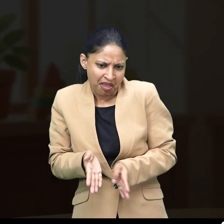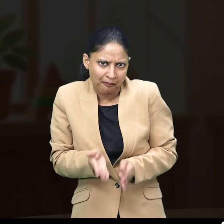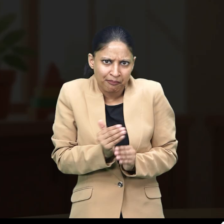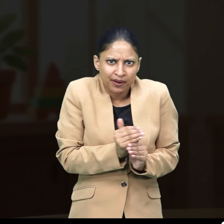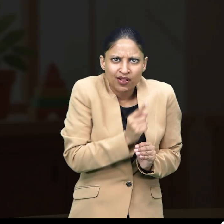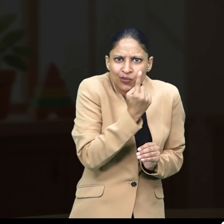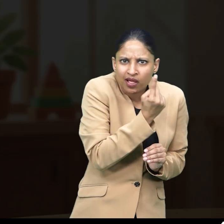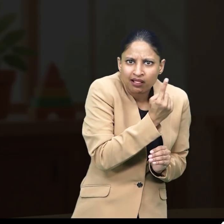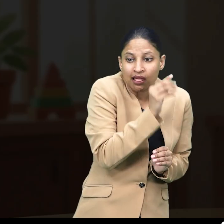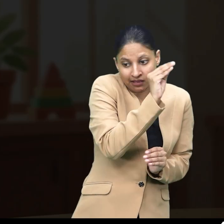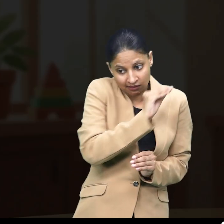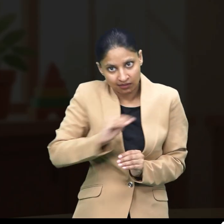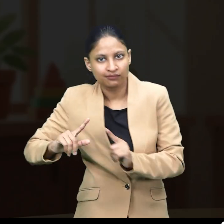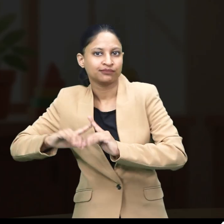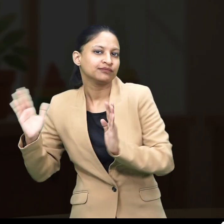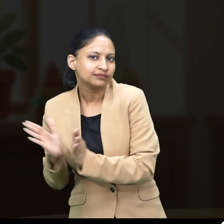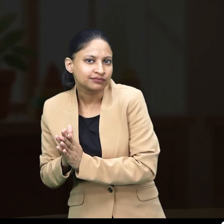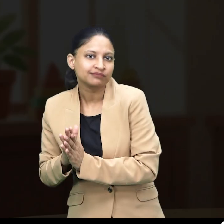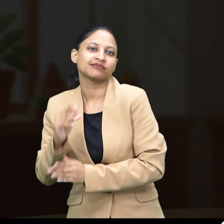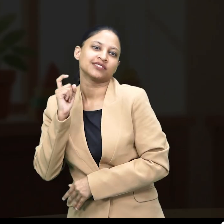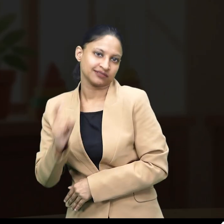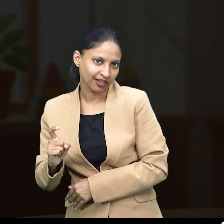carry, equals to 7.